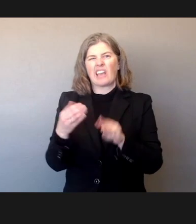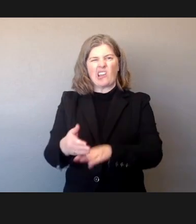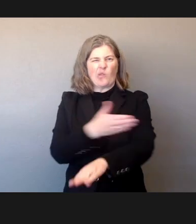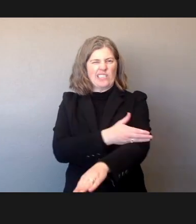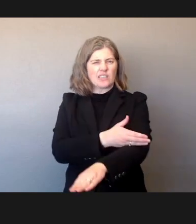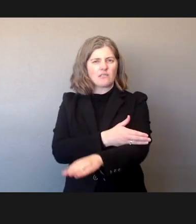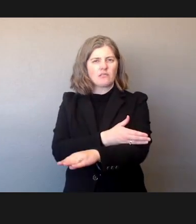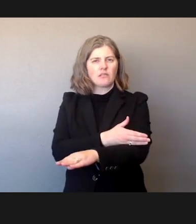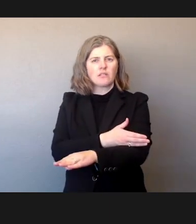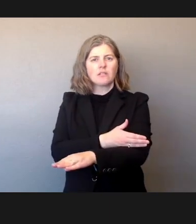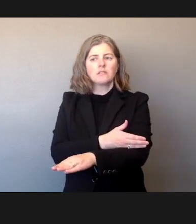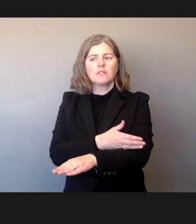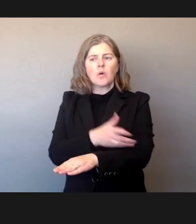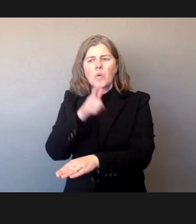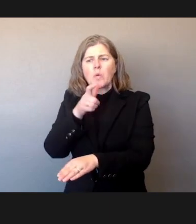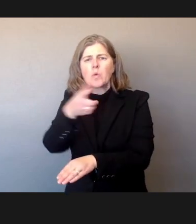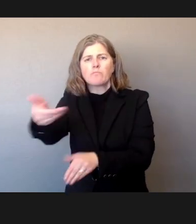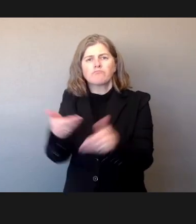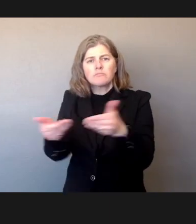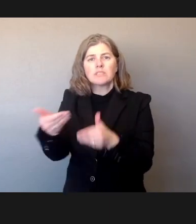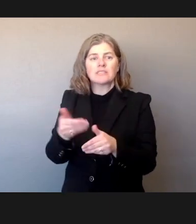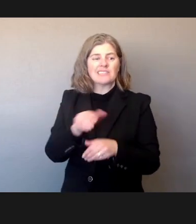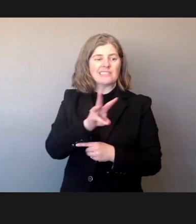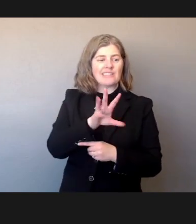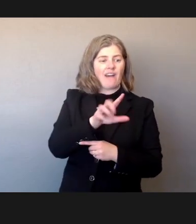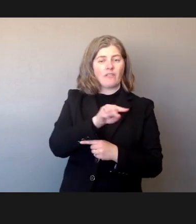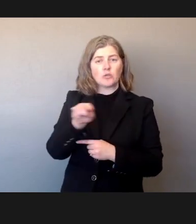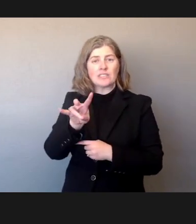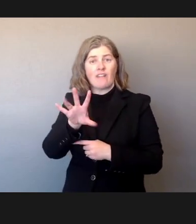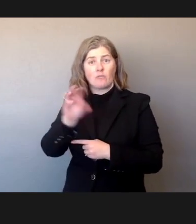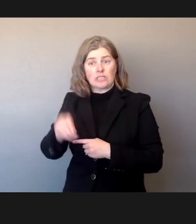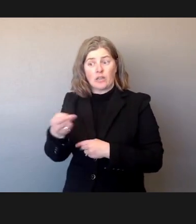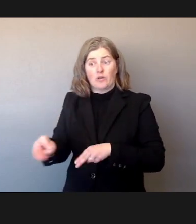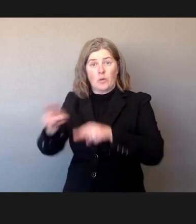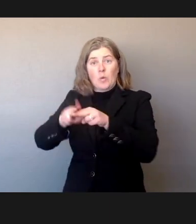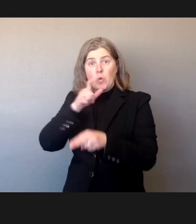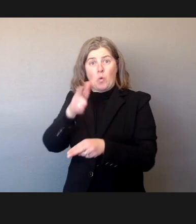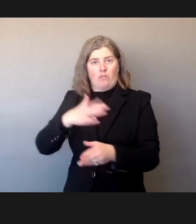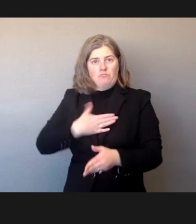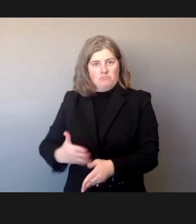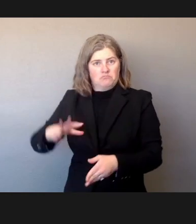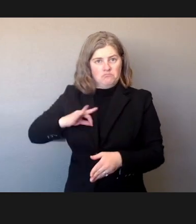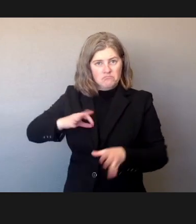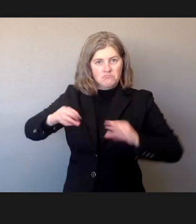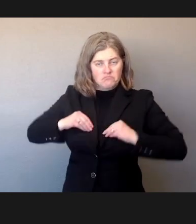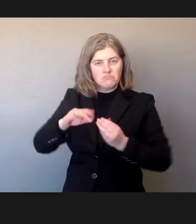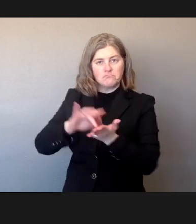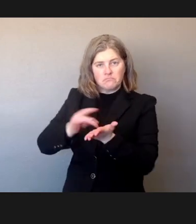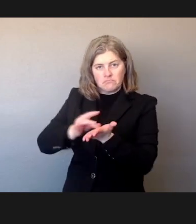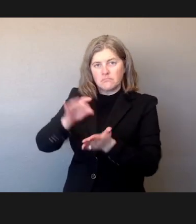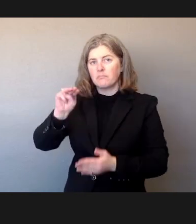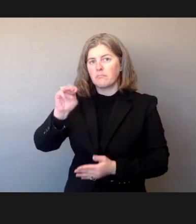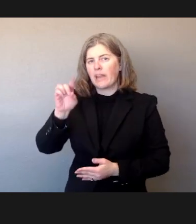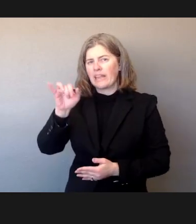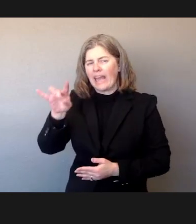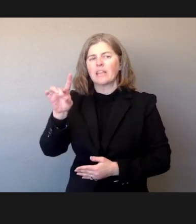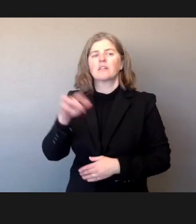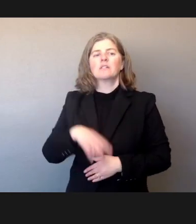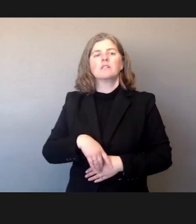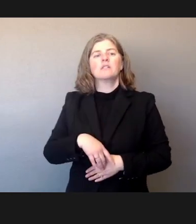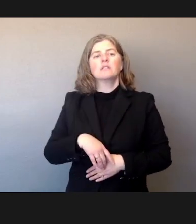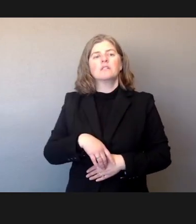provider network by 65 to 75% in Medicaid, we're seeing more,